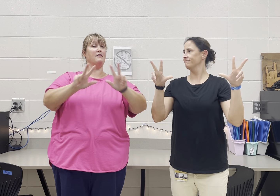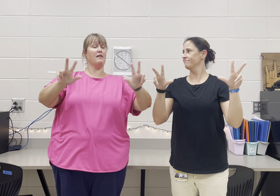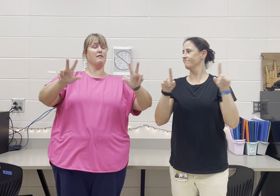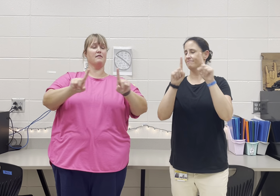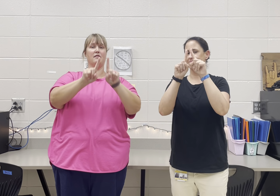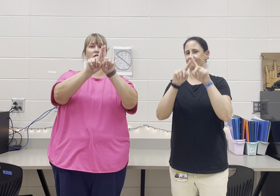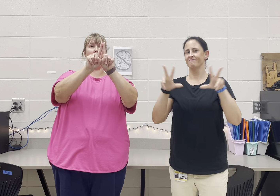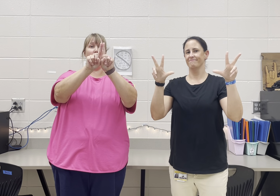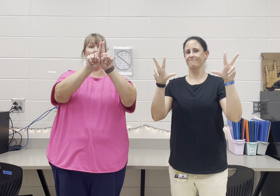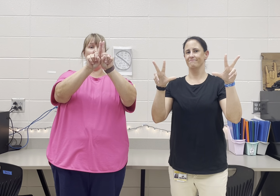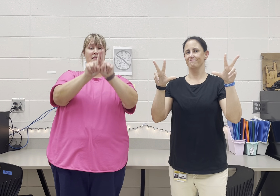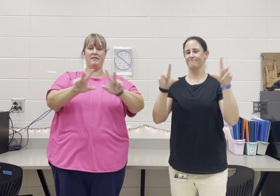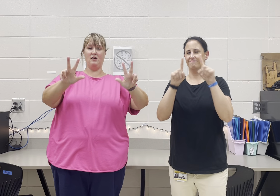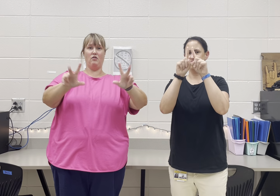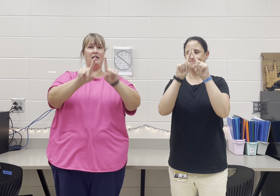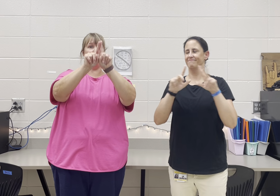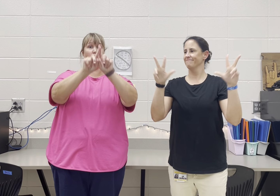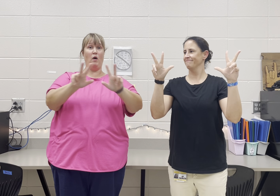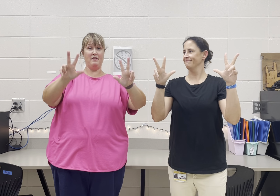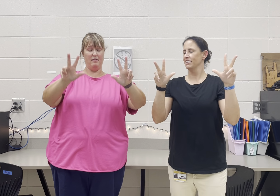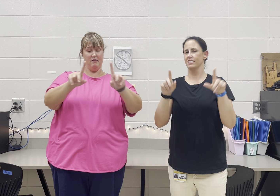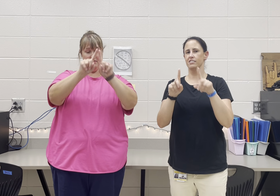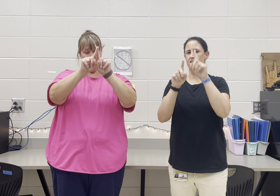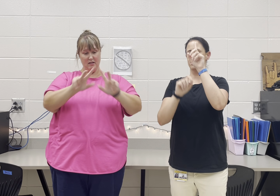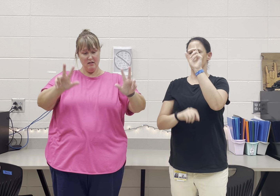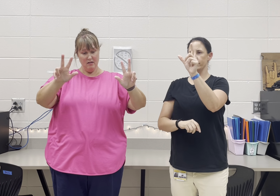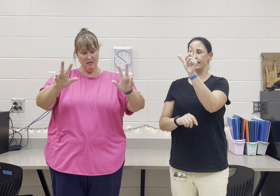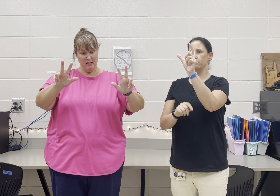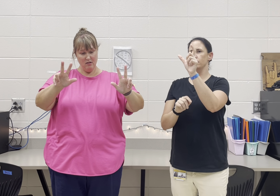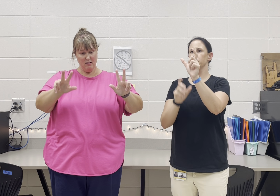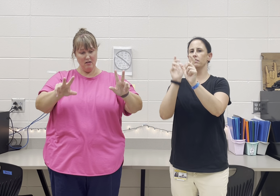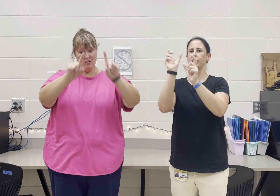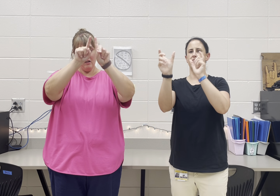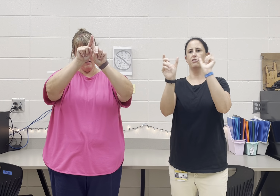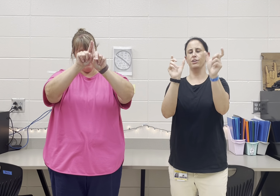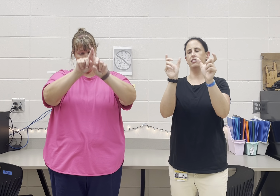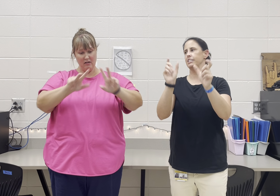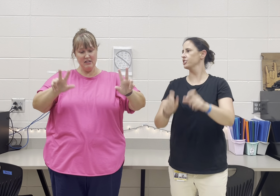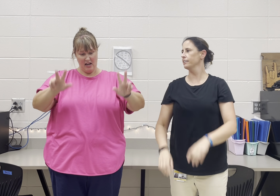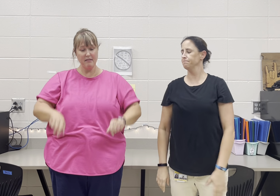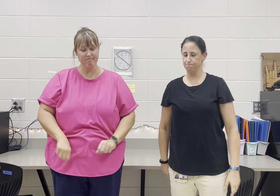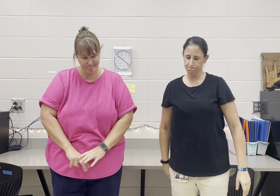guys. So 1s to 3s for Kwanzaa. Because there's 1 candle in the middle and then 3 on each side.